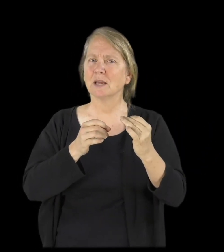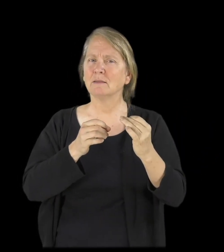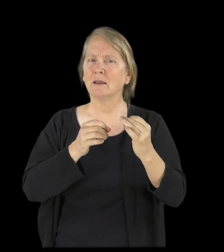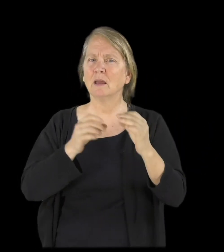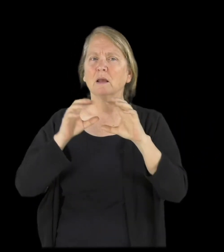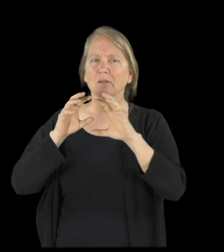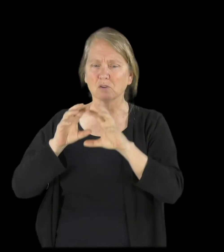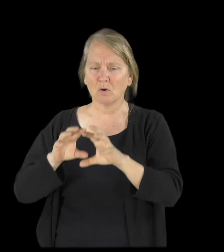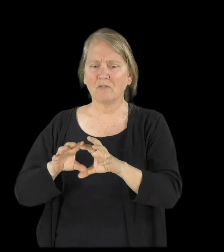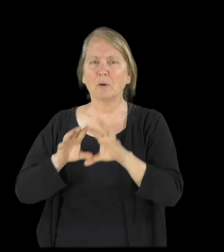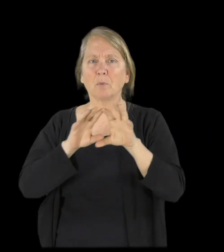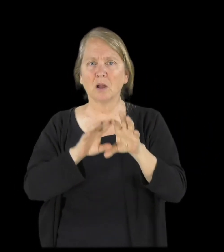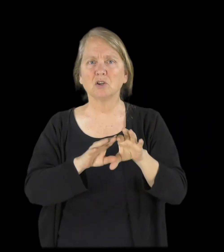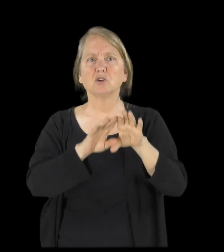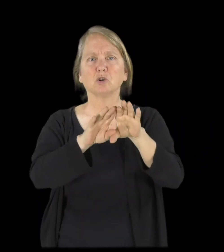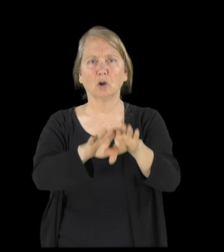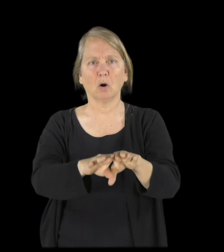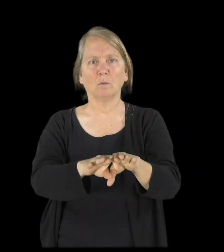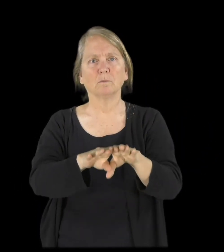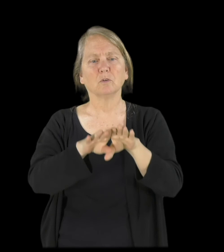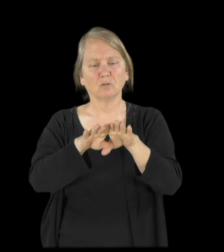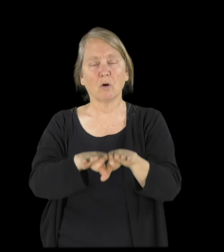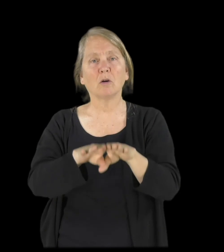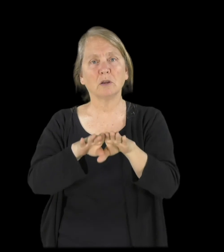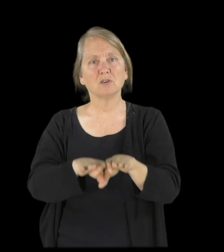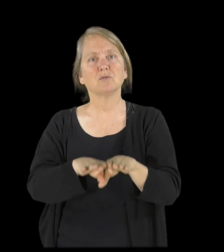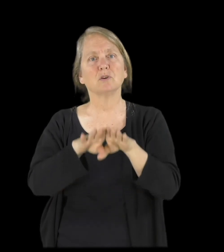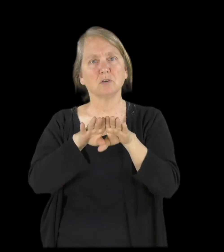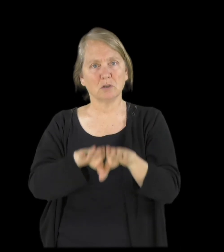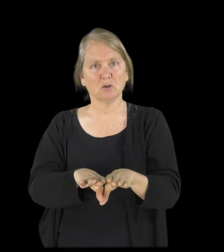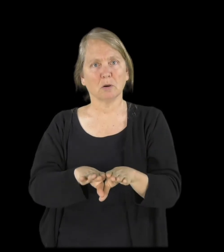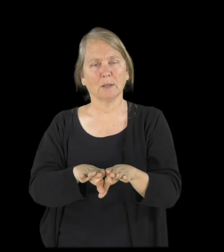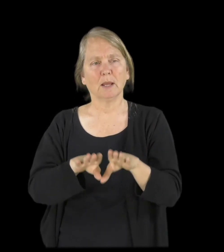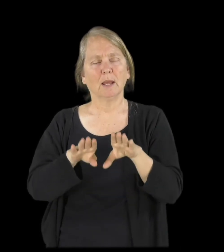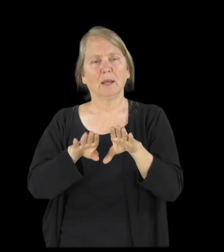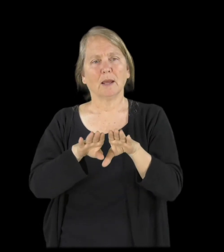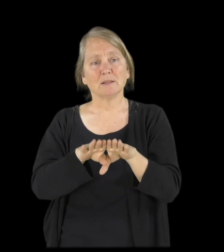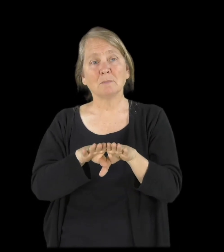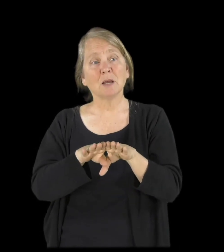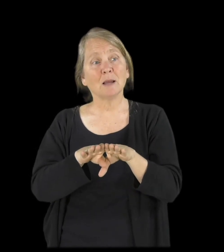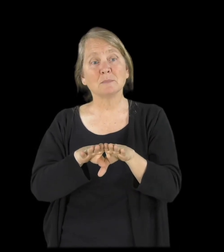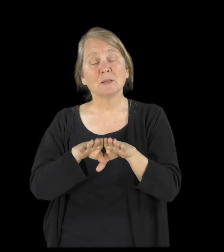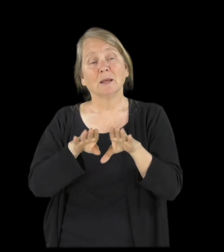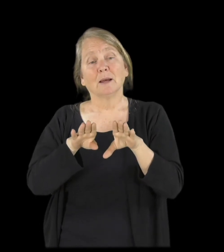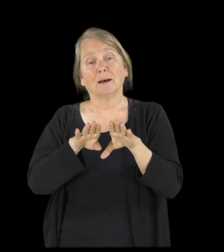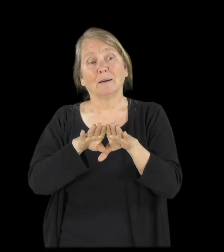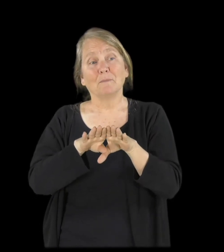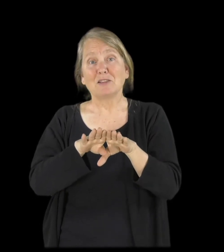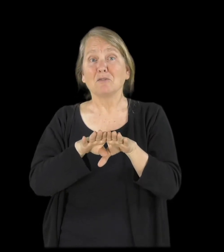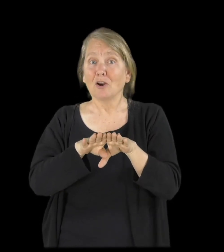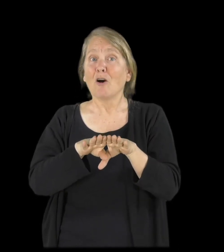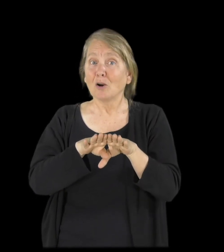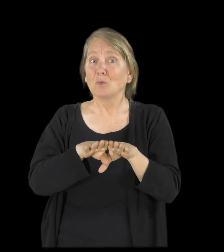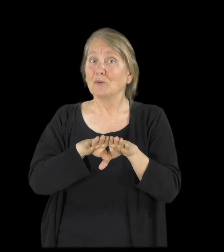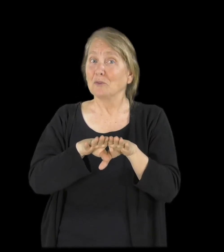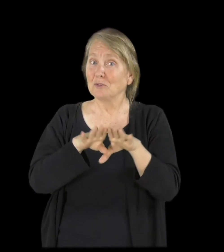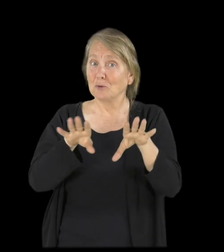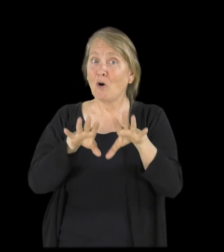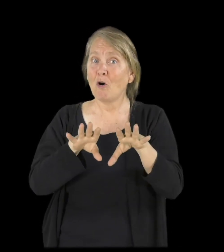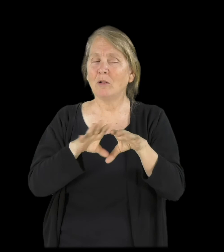presenting, the scruffier project should go. The stronger history should determine. And sometimes that's a very hard one to call,